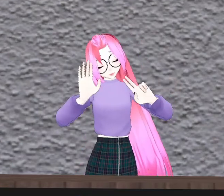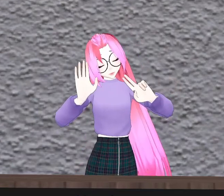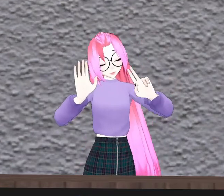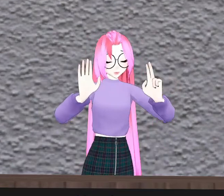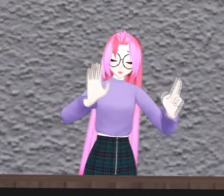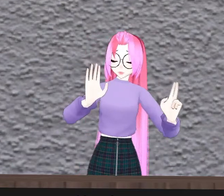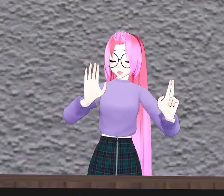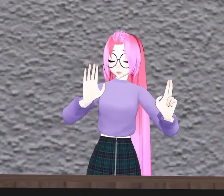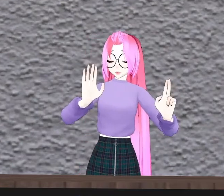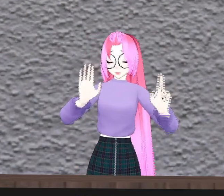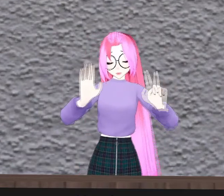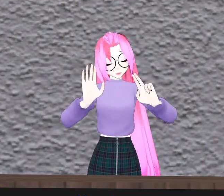9.